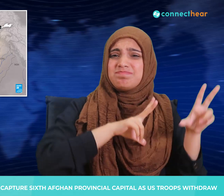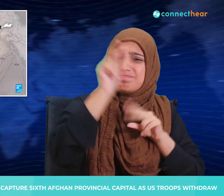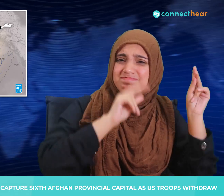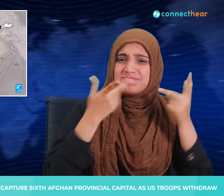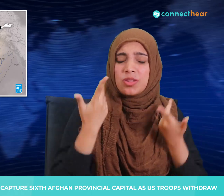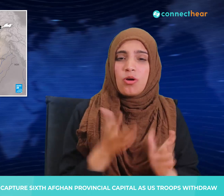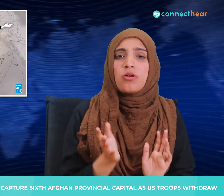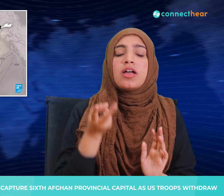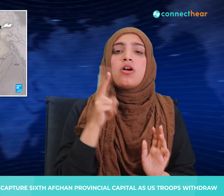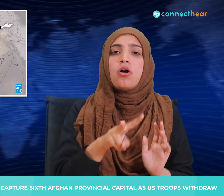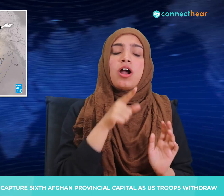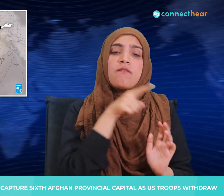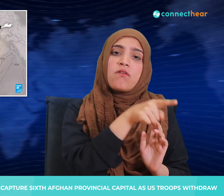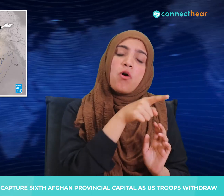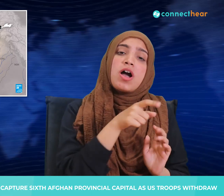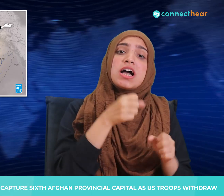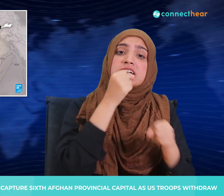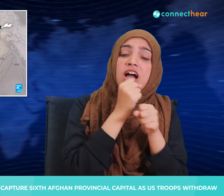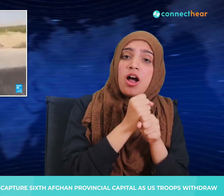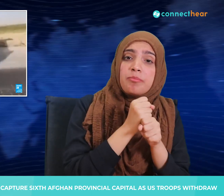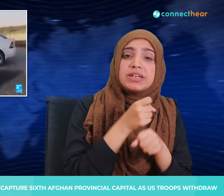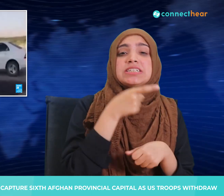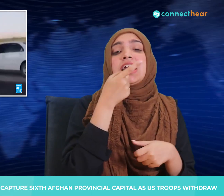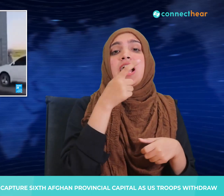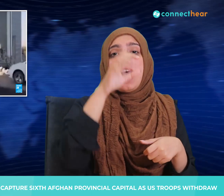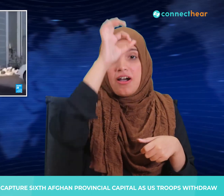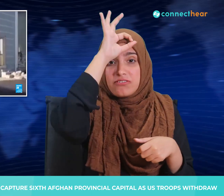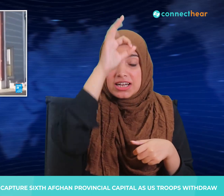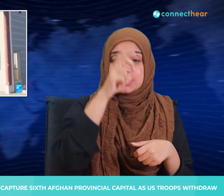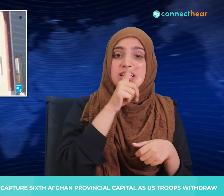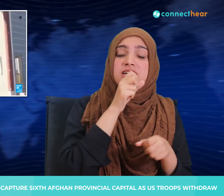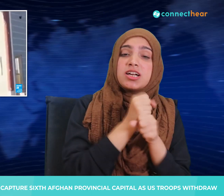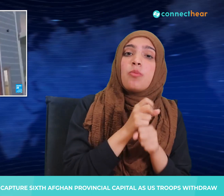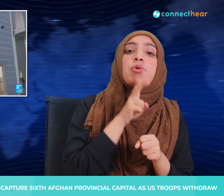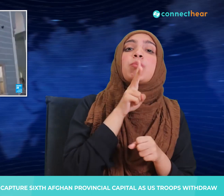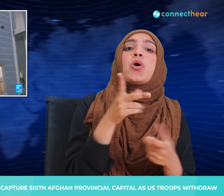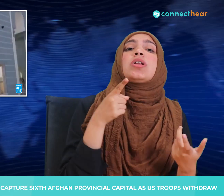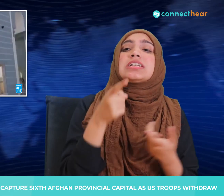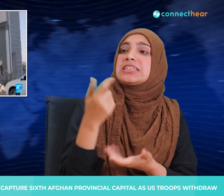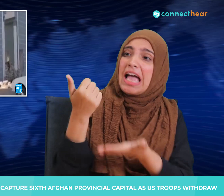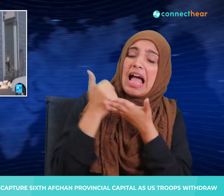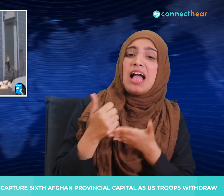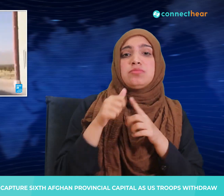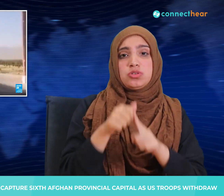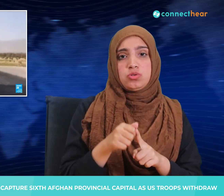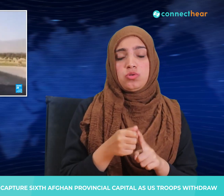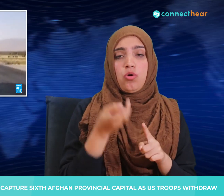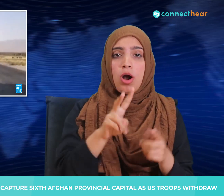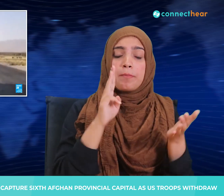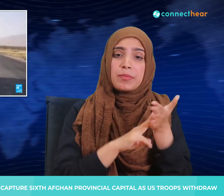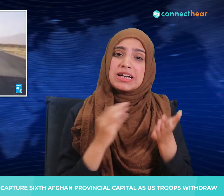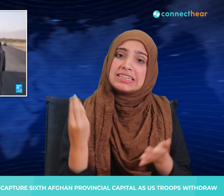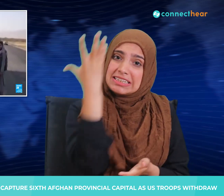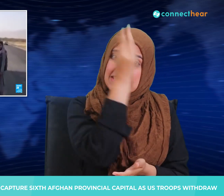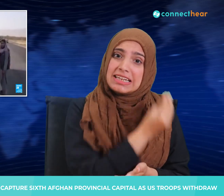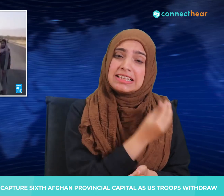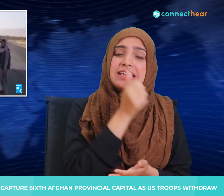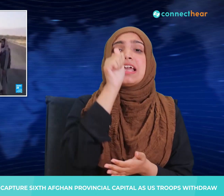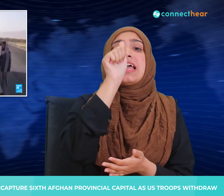to defeat the government as foreign forces withdraw after 20 years of war. On Monday, they took Ibak,